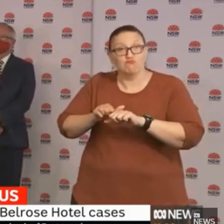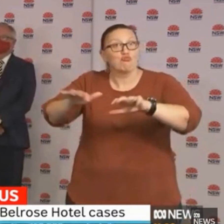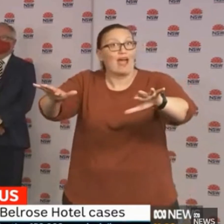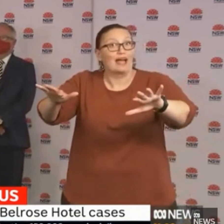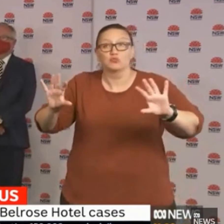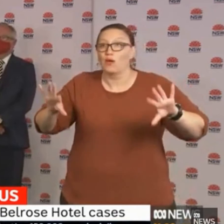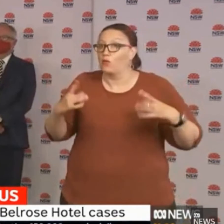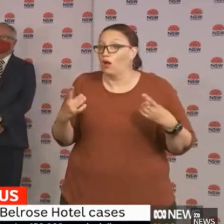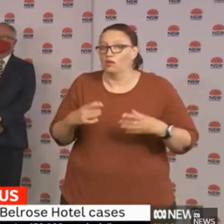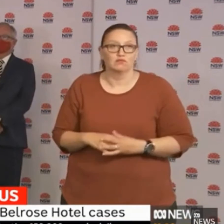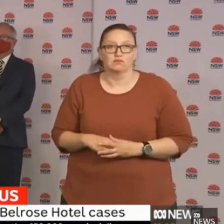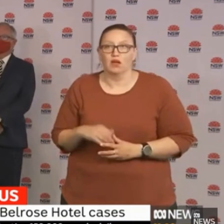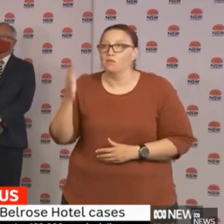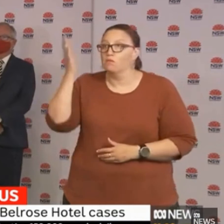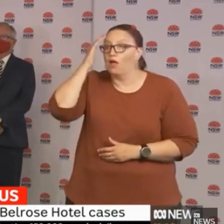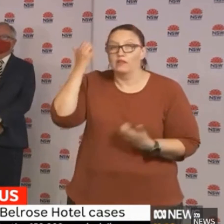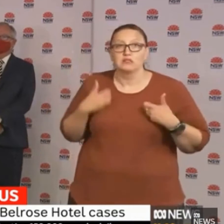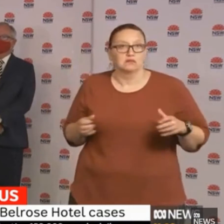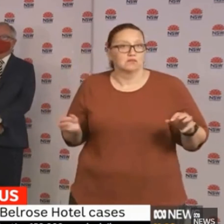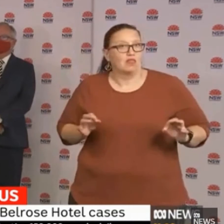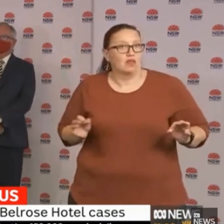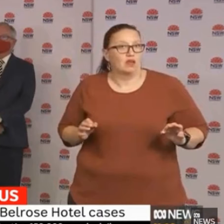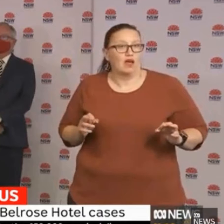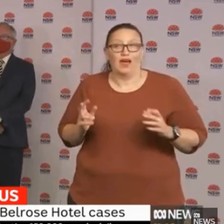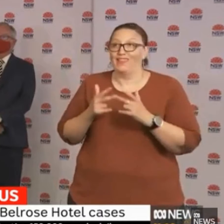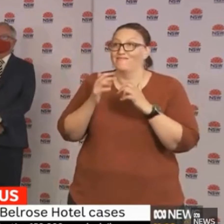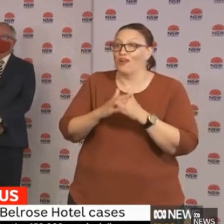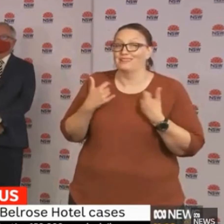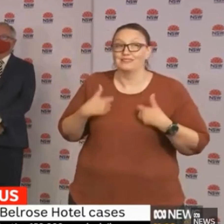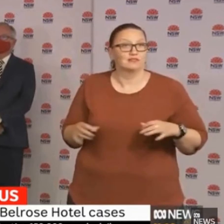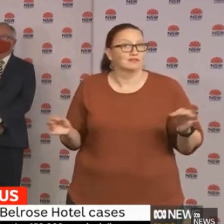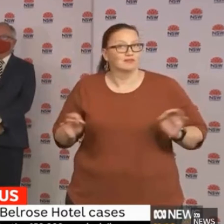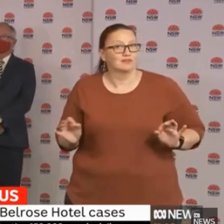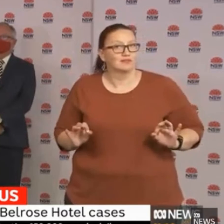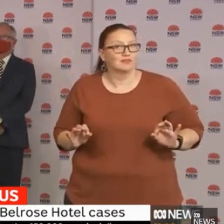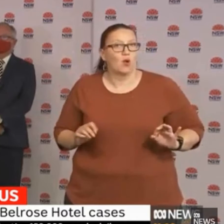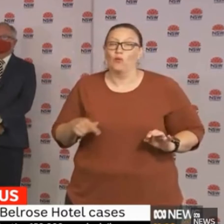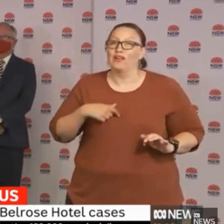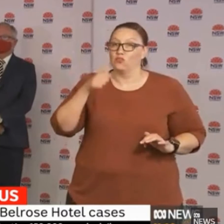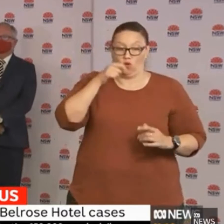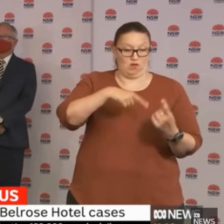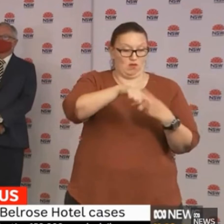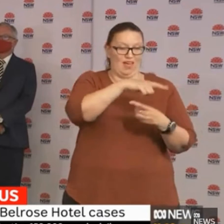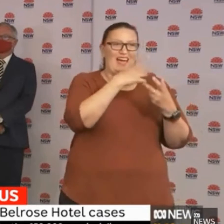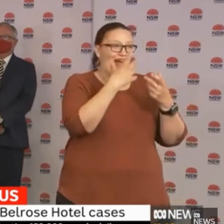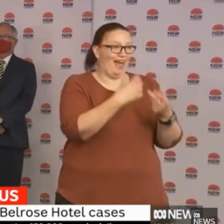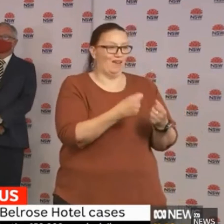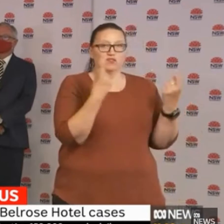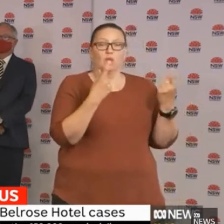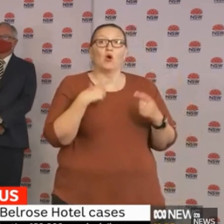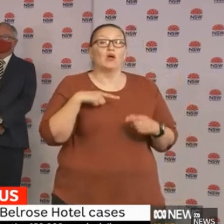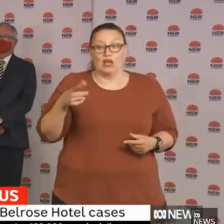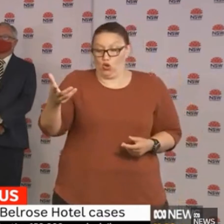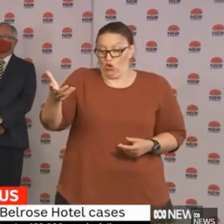we know about his close contacts, but obviously we take a precautious approach, and we know there were some positive people around. He obviously got it from